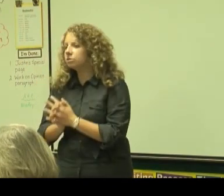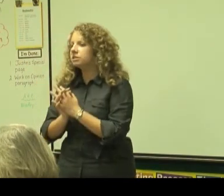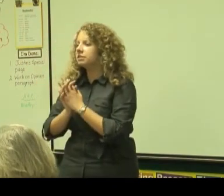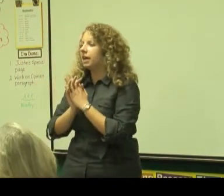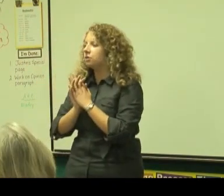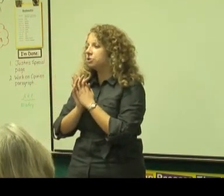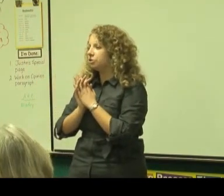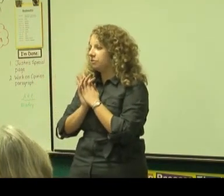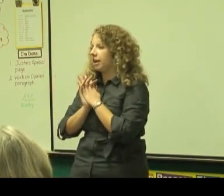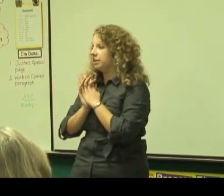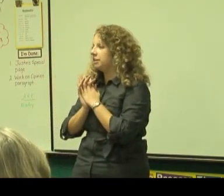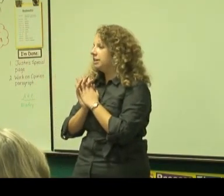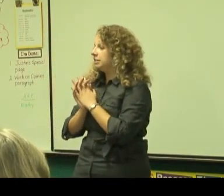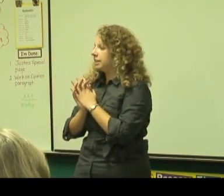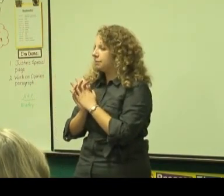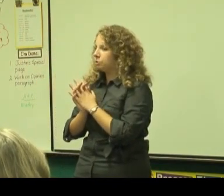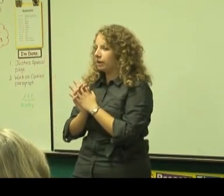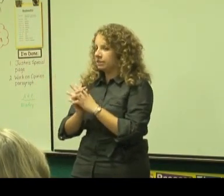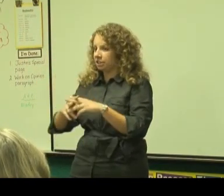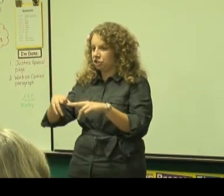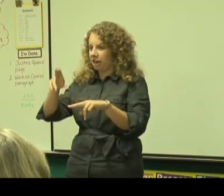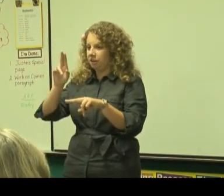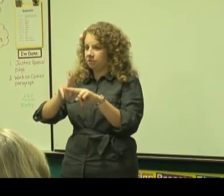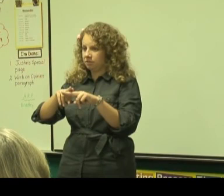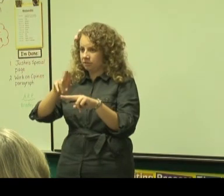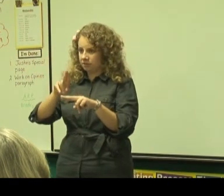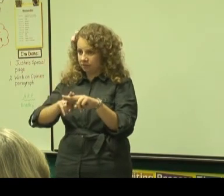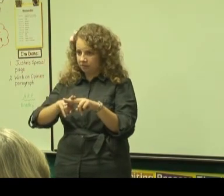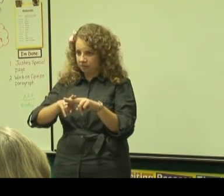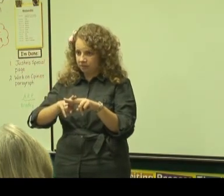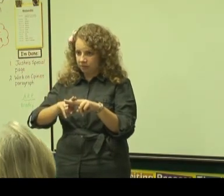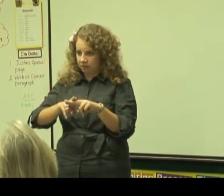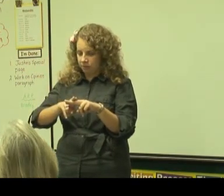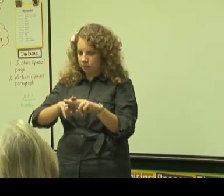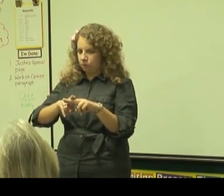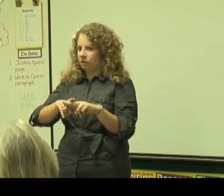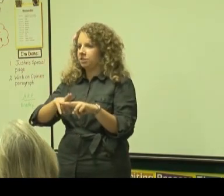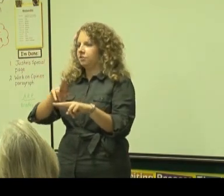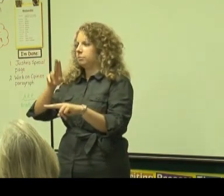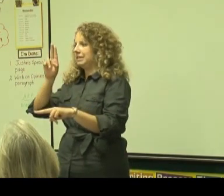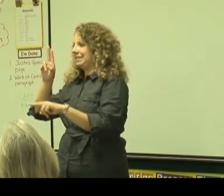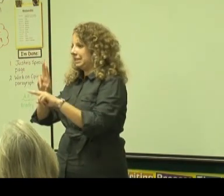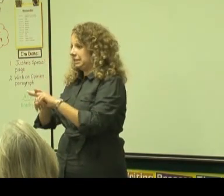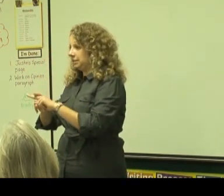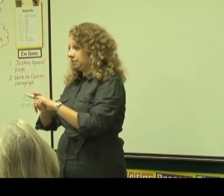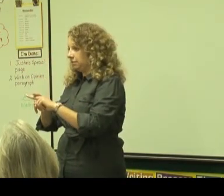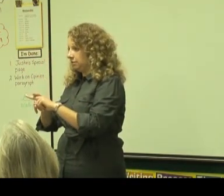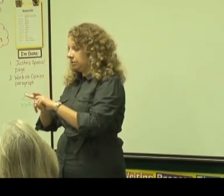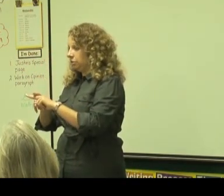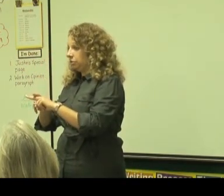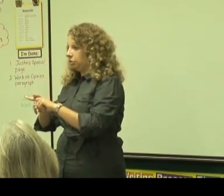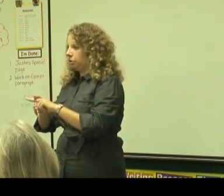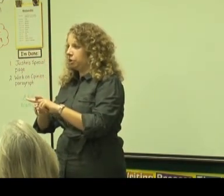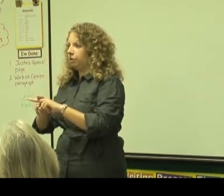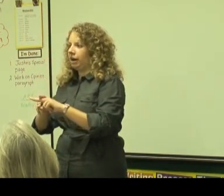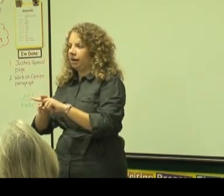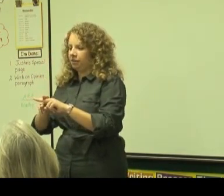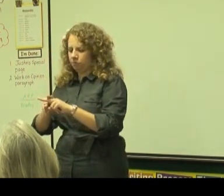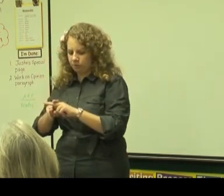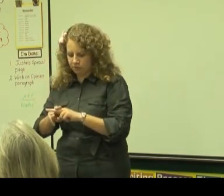Most nouns you'll find tap twice, like chair. And the verb is sit. Or you have, what was the